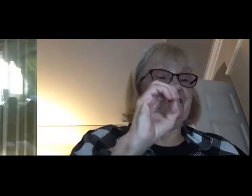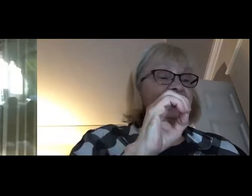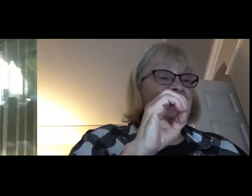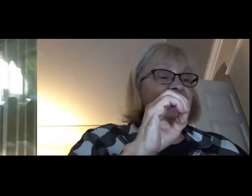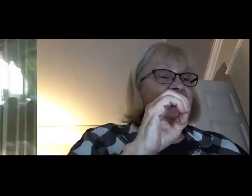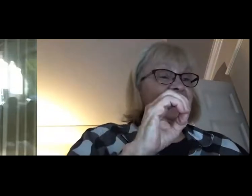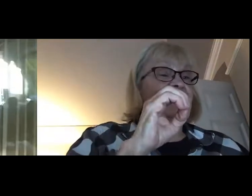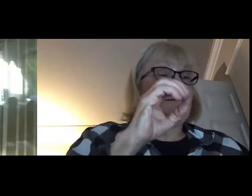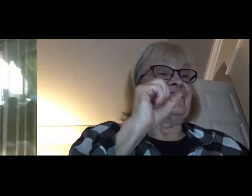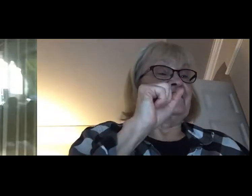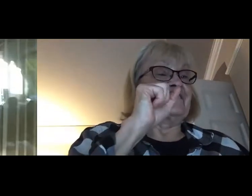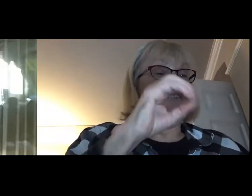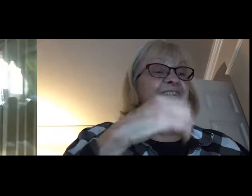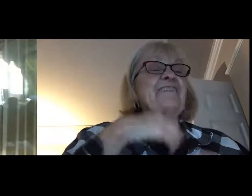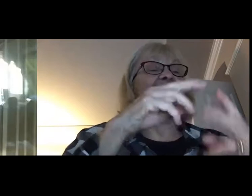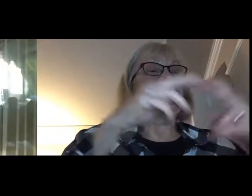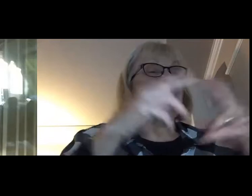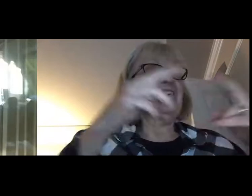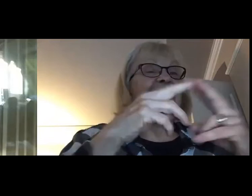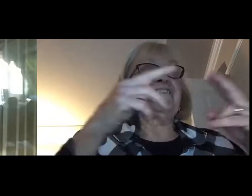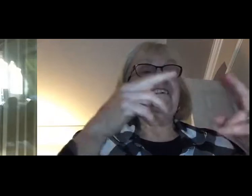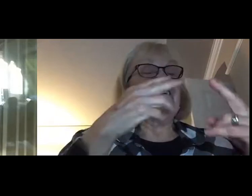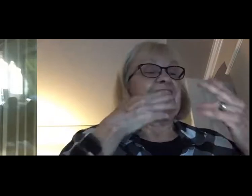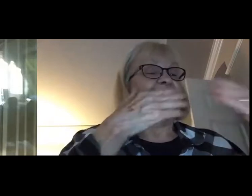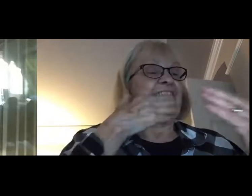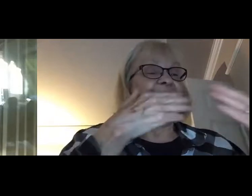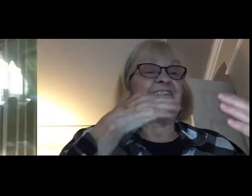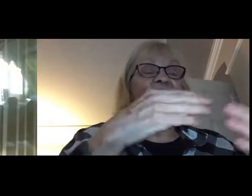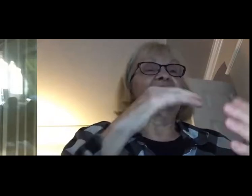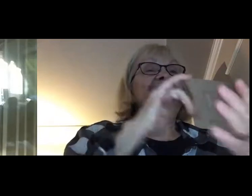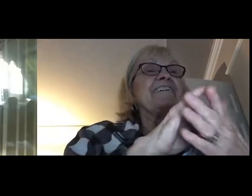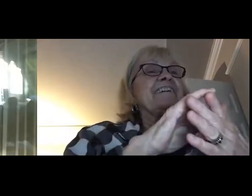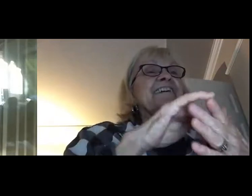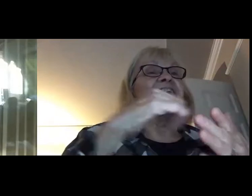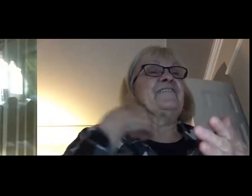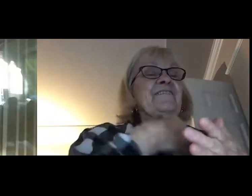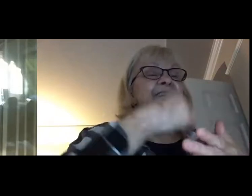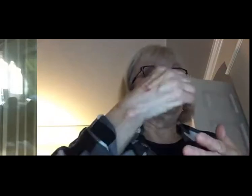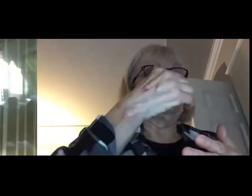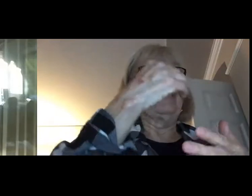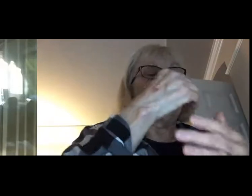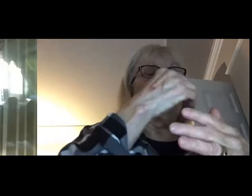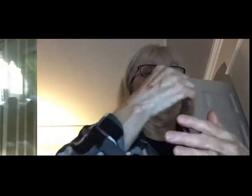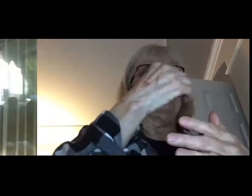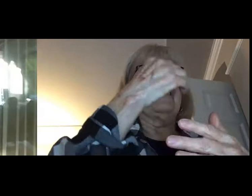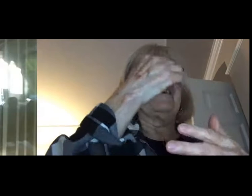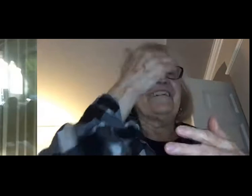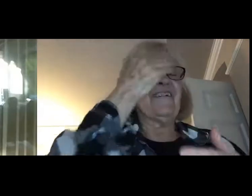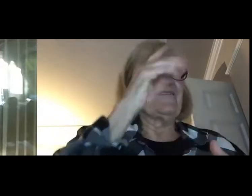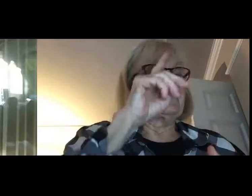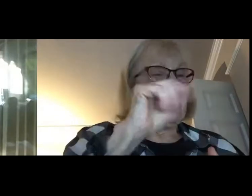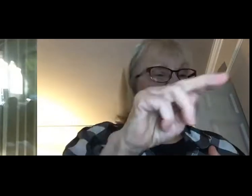Dan and Joyce. So I'm very, very, very thankful that